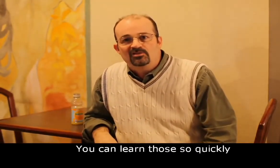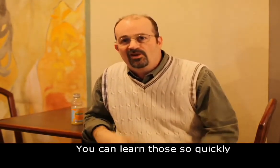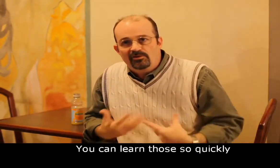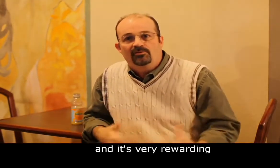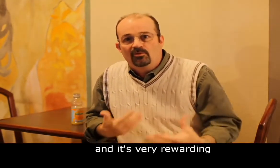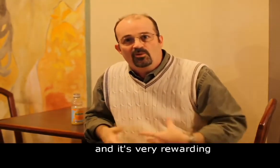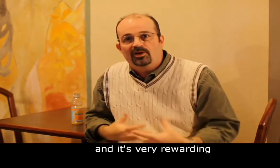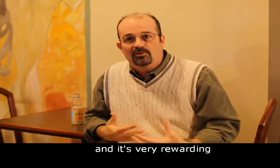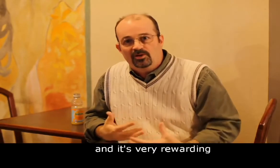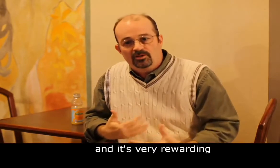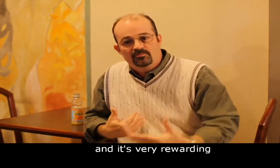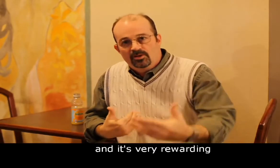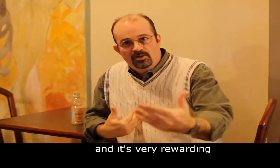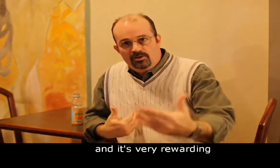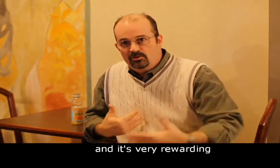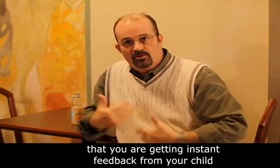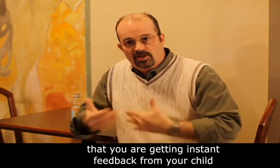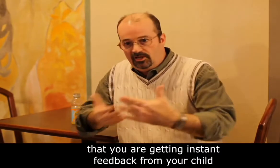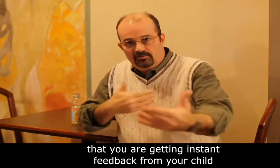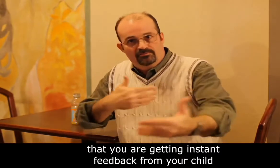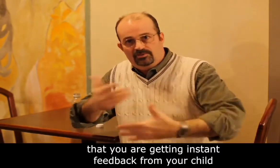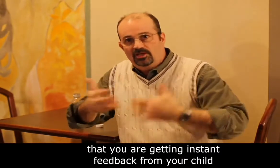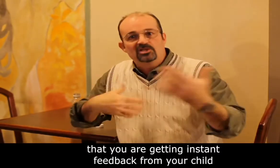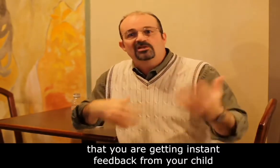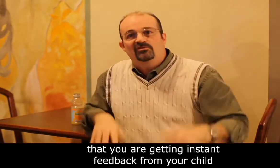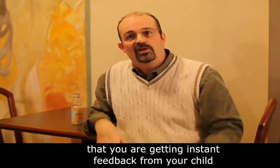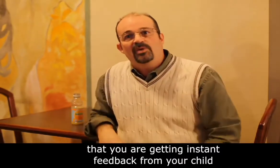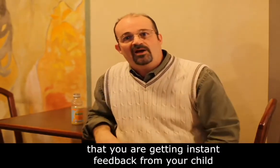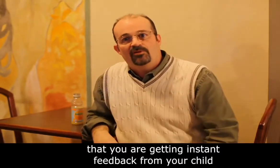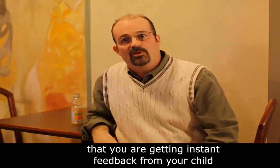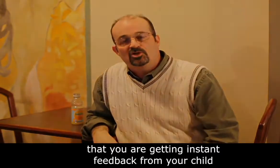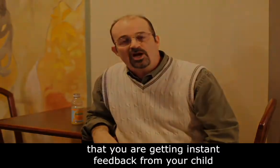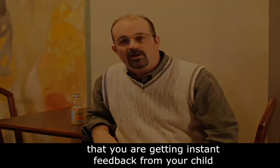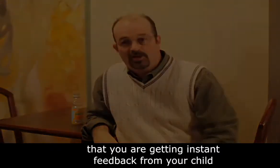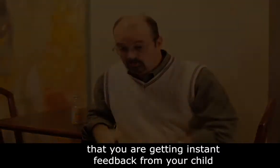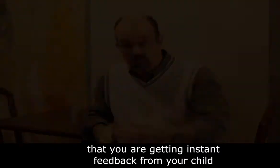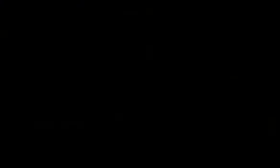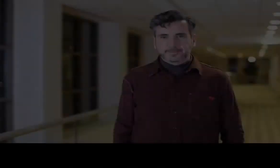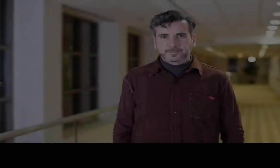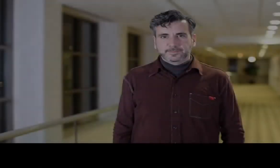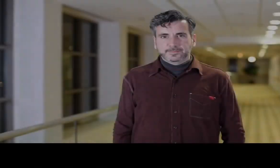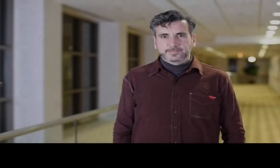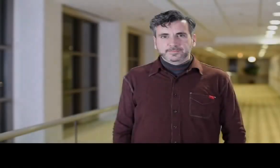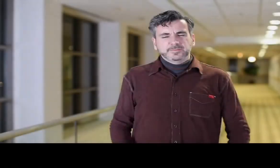very rewarding when you're getting instant feedback from your child.